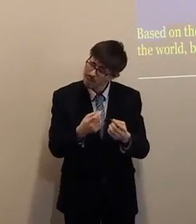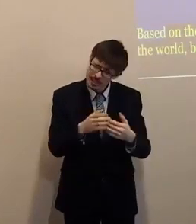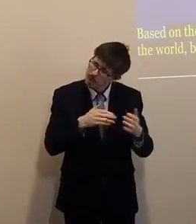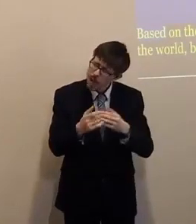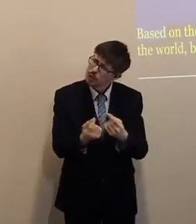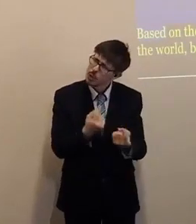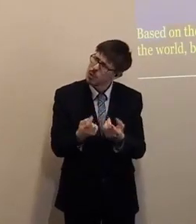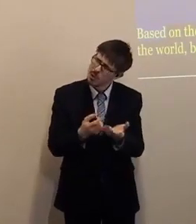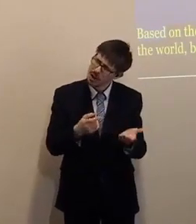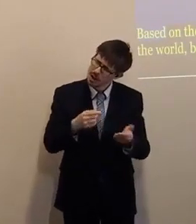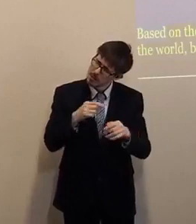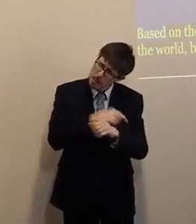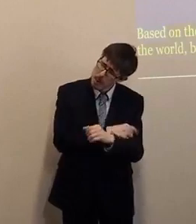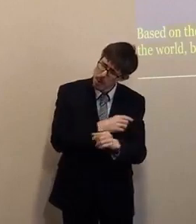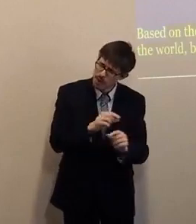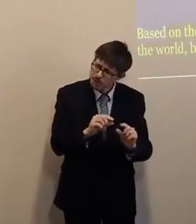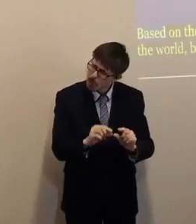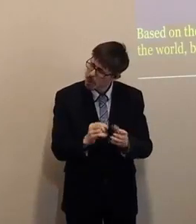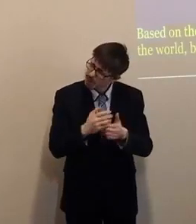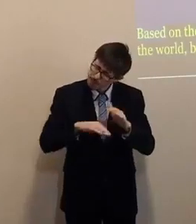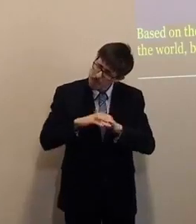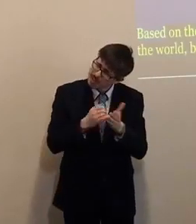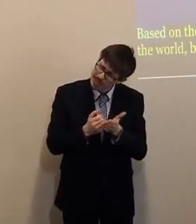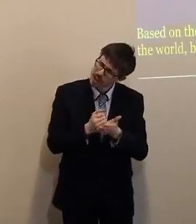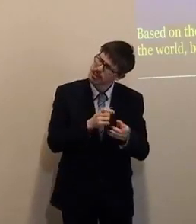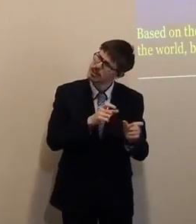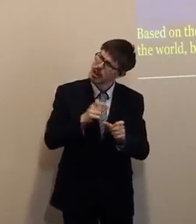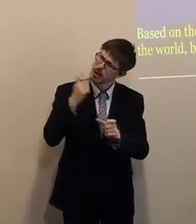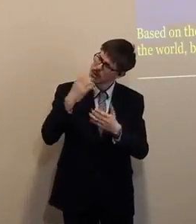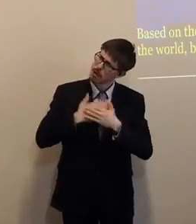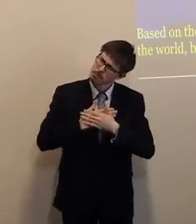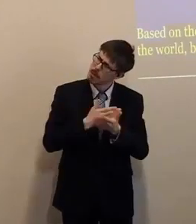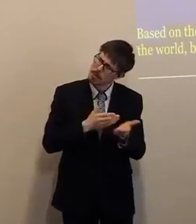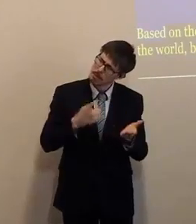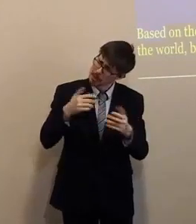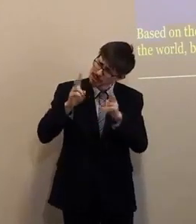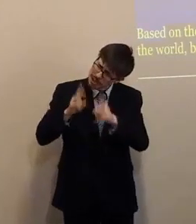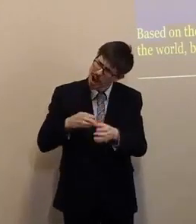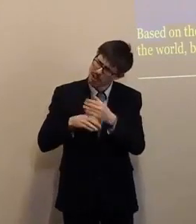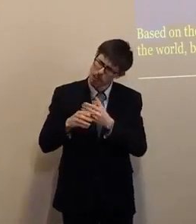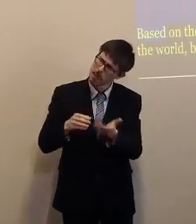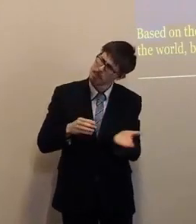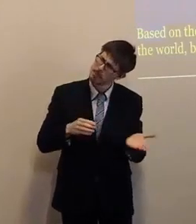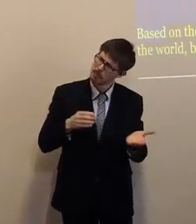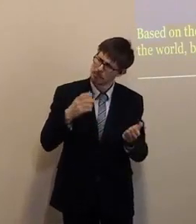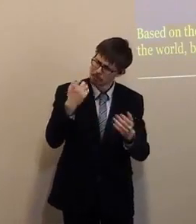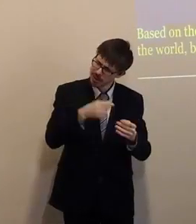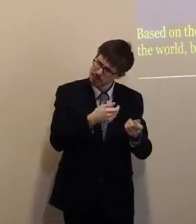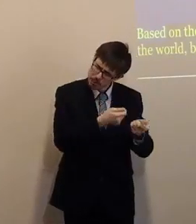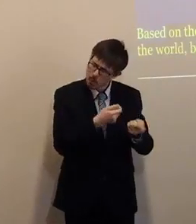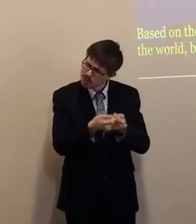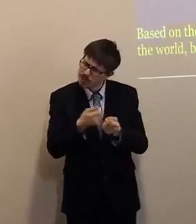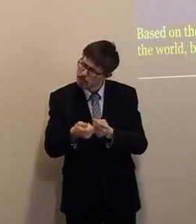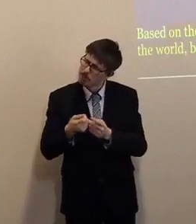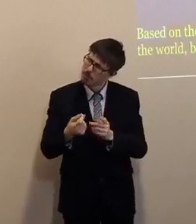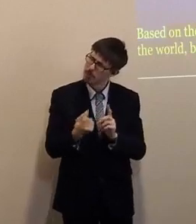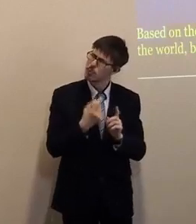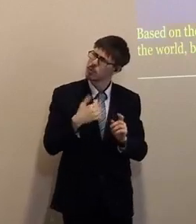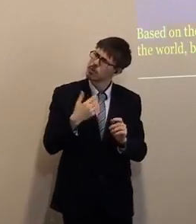and thou hast called so many. It doesn't matter whether they were poor, but they are all sinners. We thank thee that the Lord Jesus Christ died for